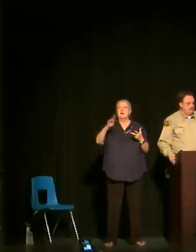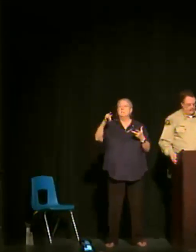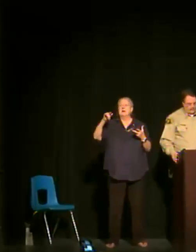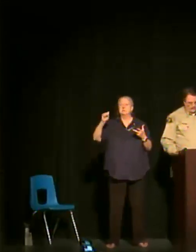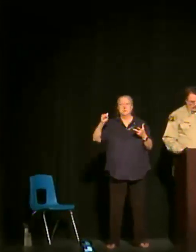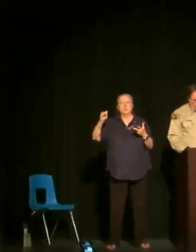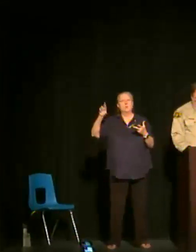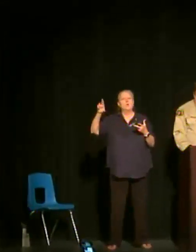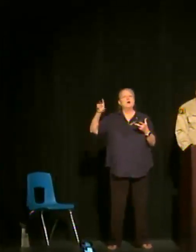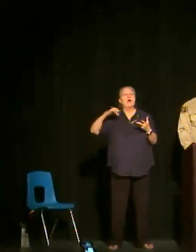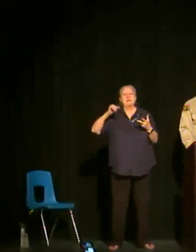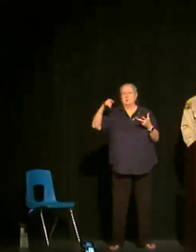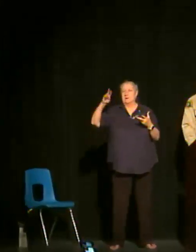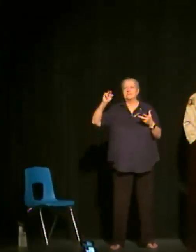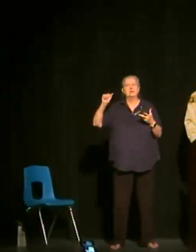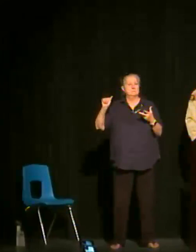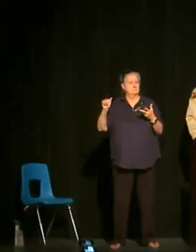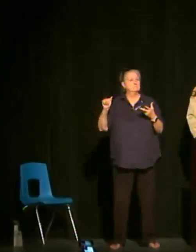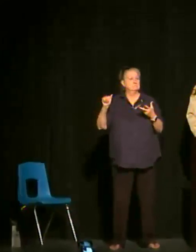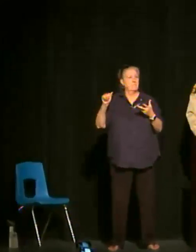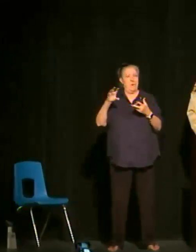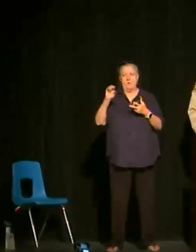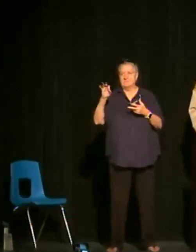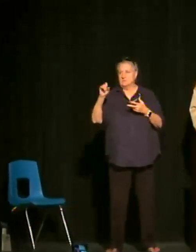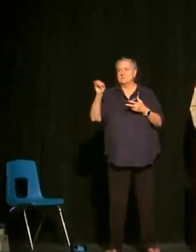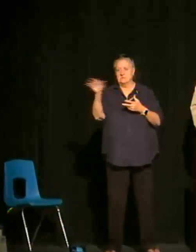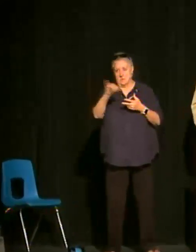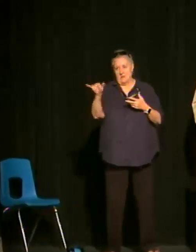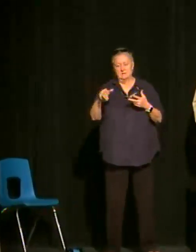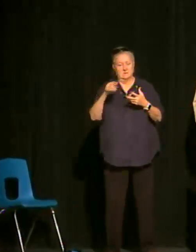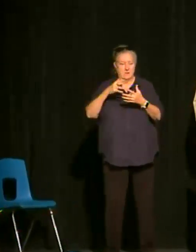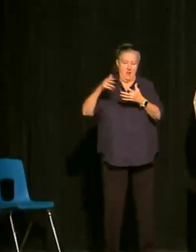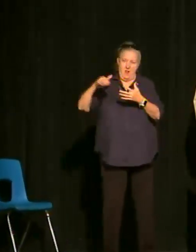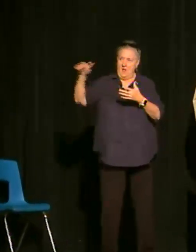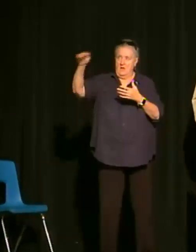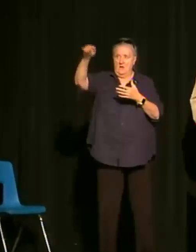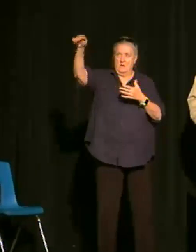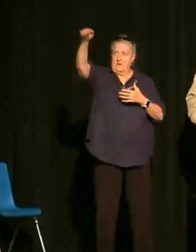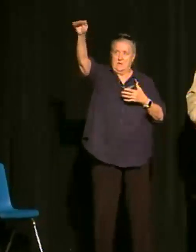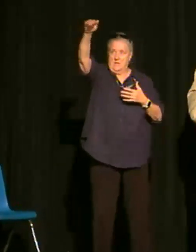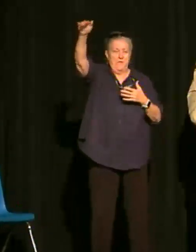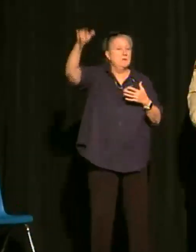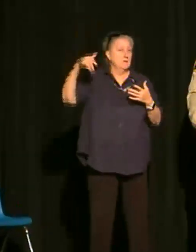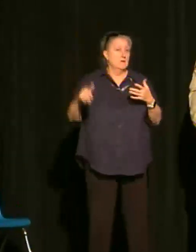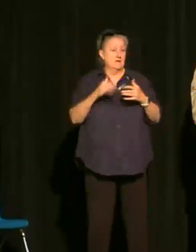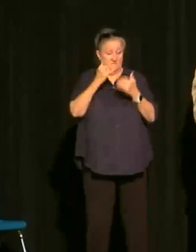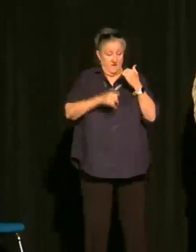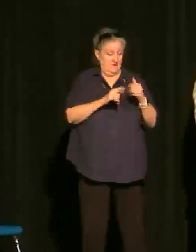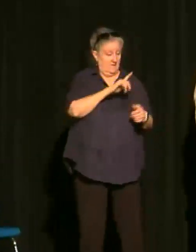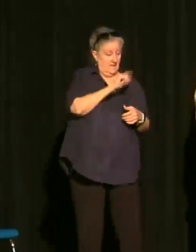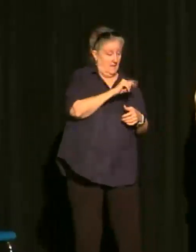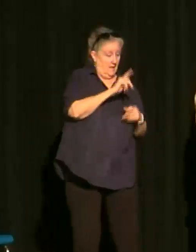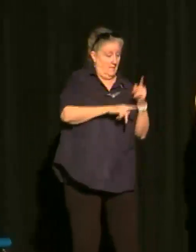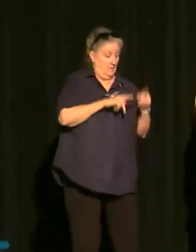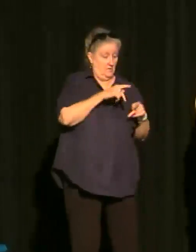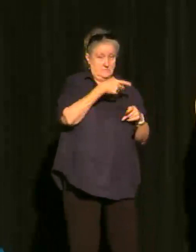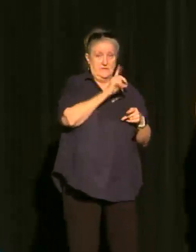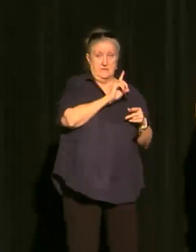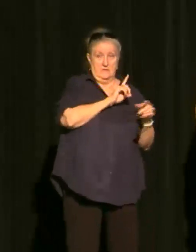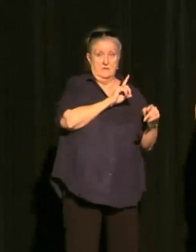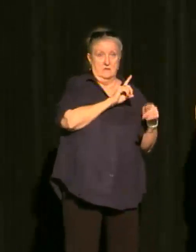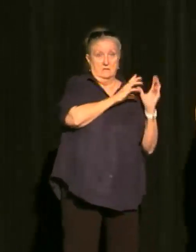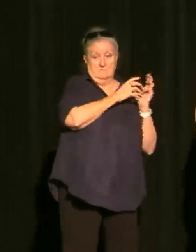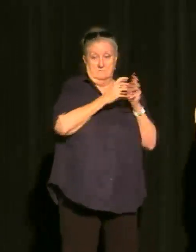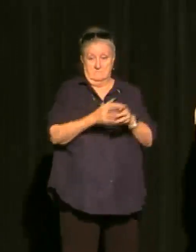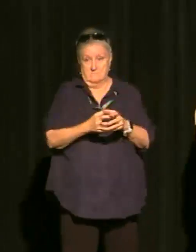Cuesta police officers as well. And then finally, the Los Angeles police